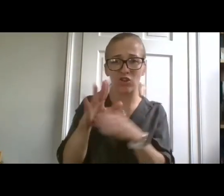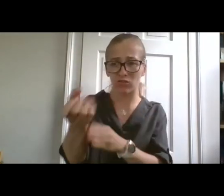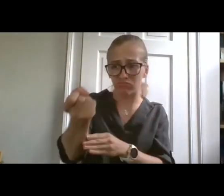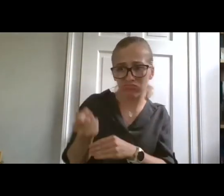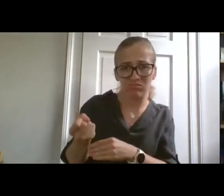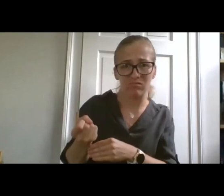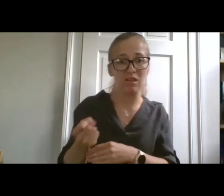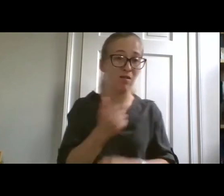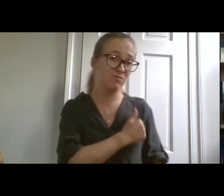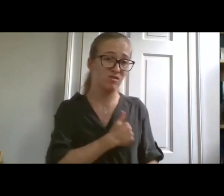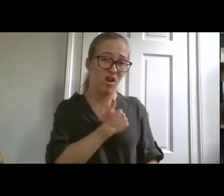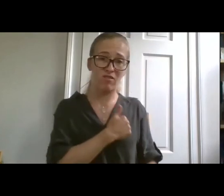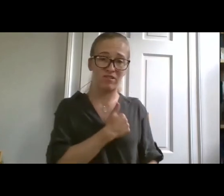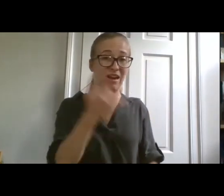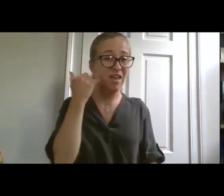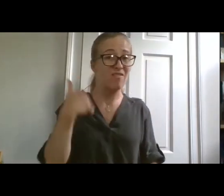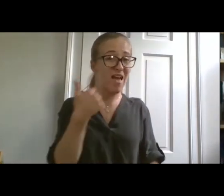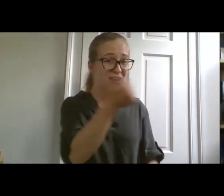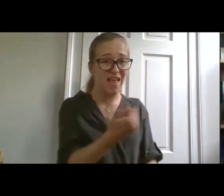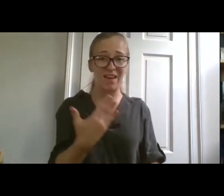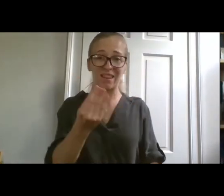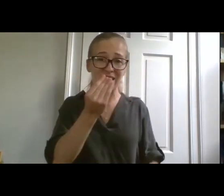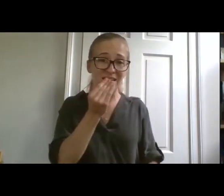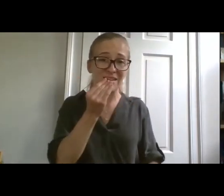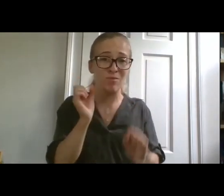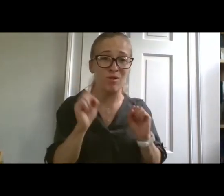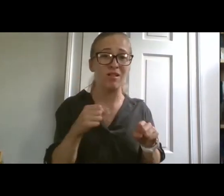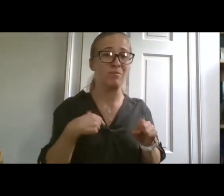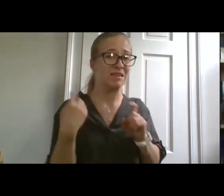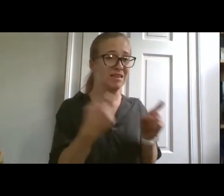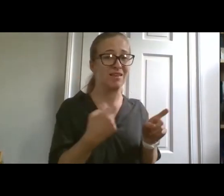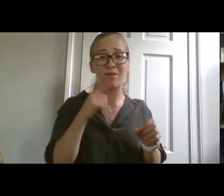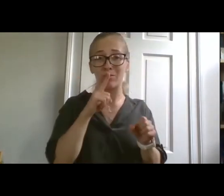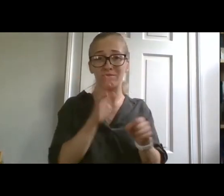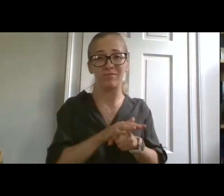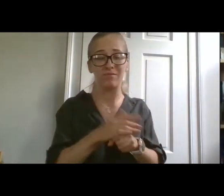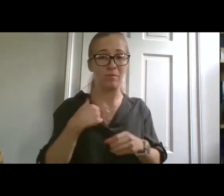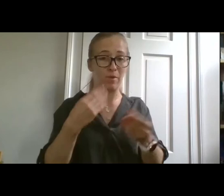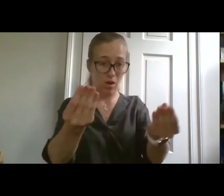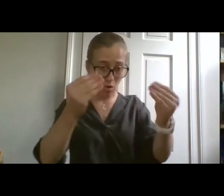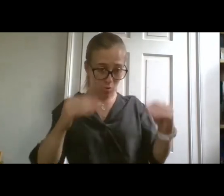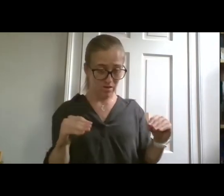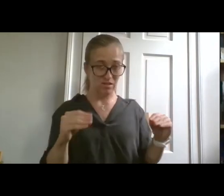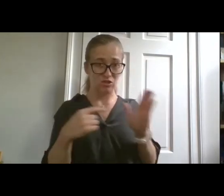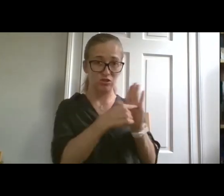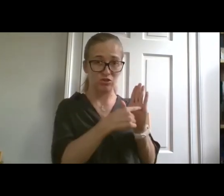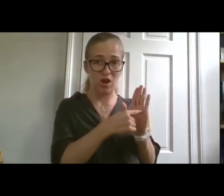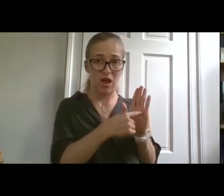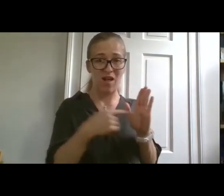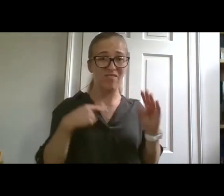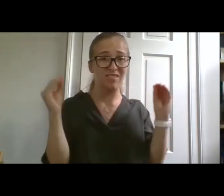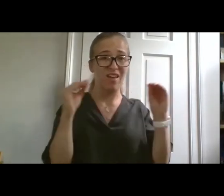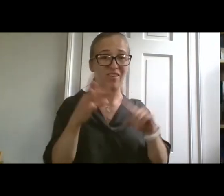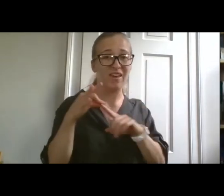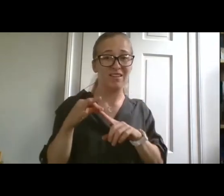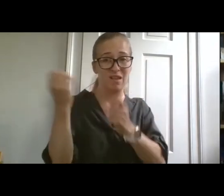"I'm sorry," I told her. "If we had anything edible left, I'd give it to you, I swear." I opened the glove compartment to show her it contained nothing but car